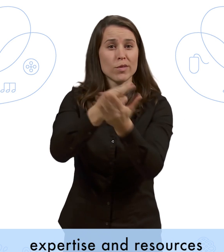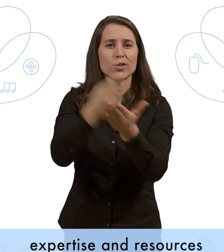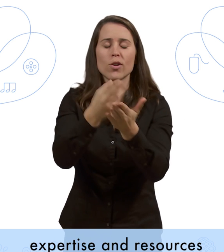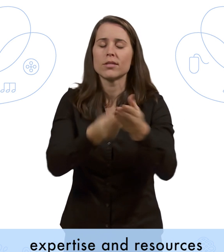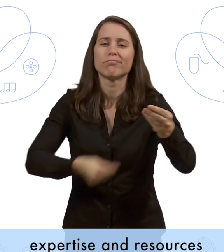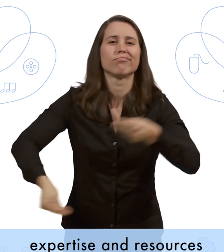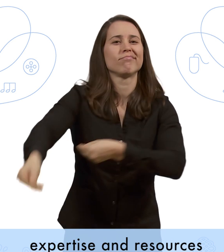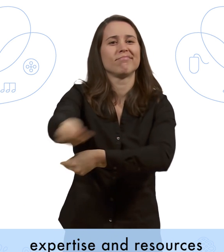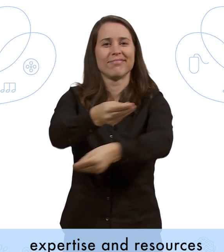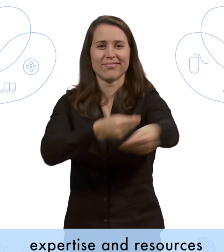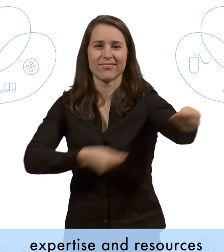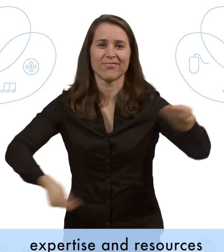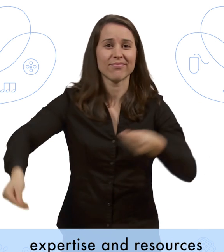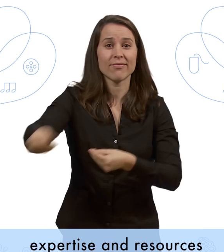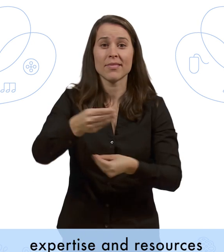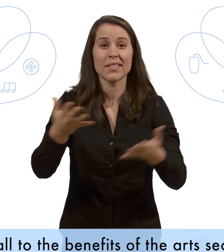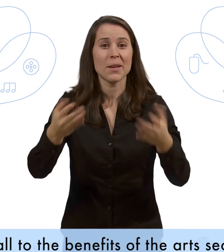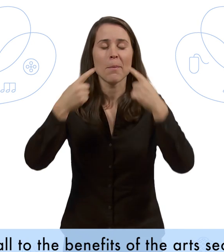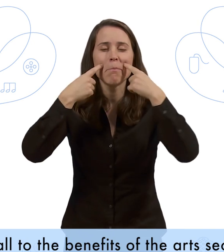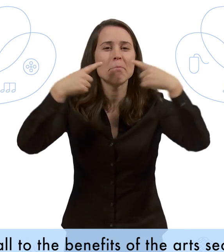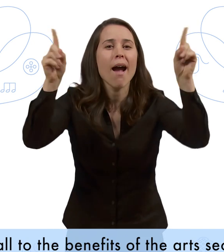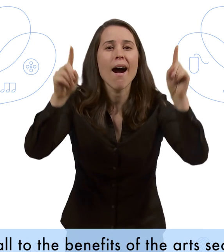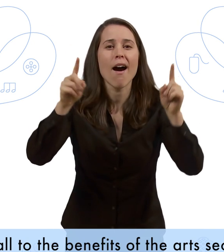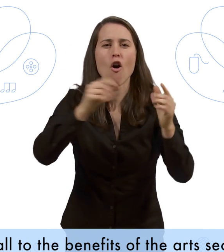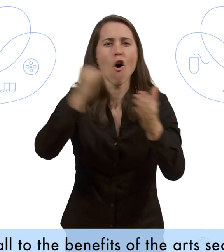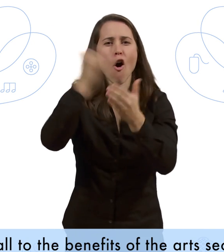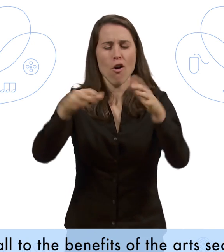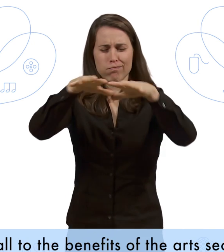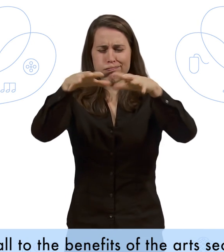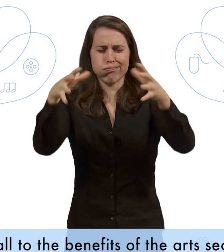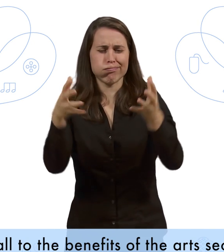all to the benefits of the arts sector.